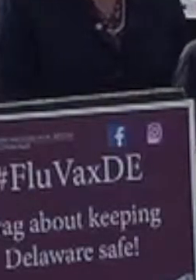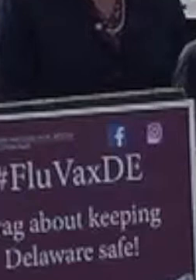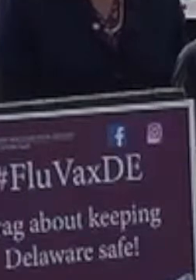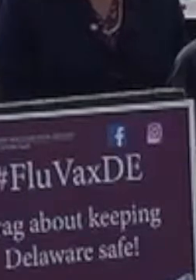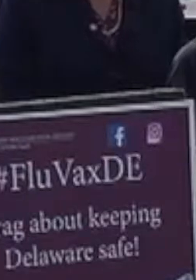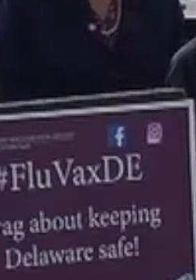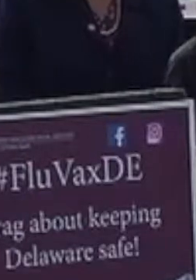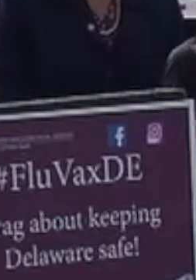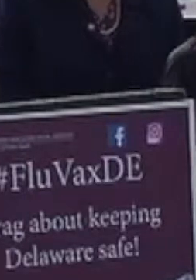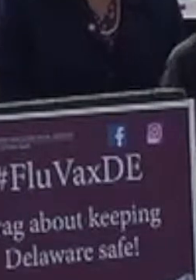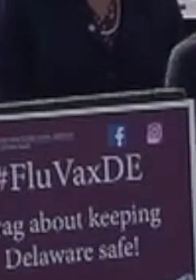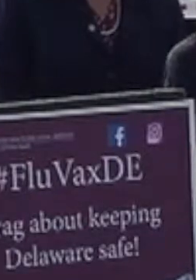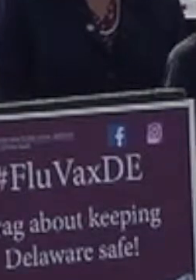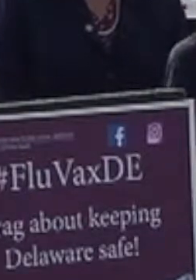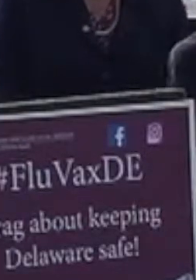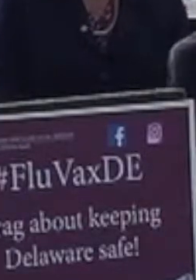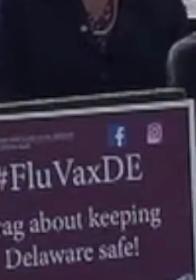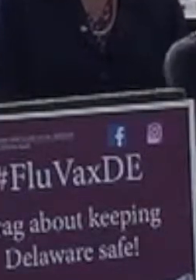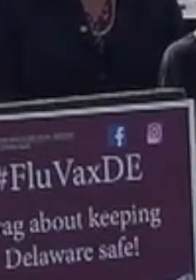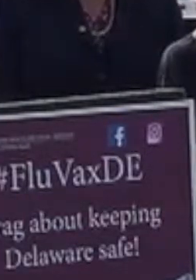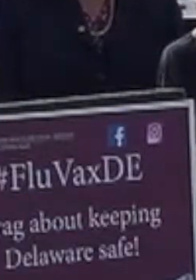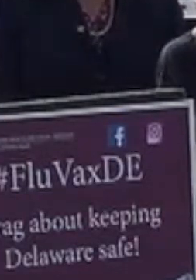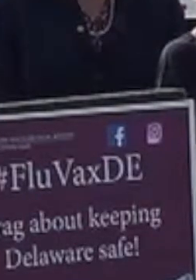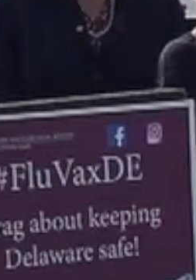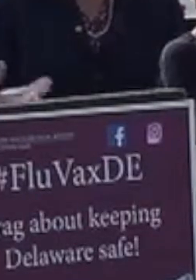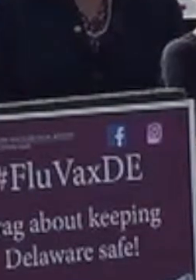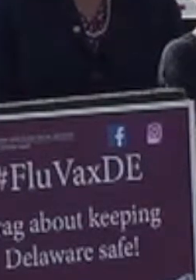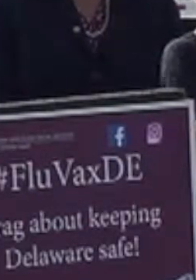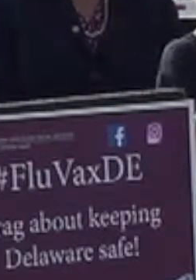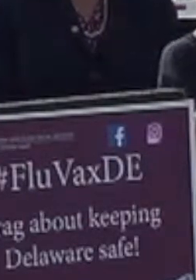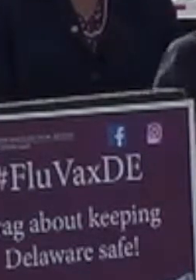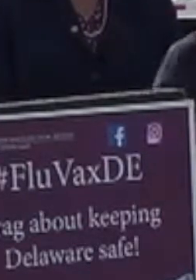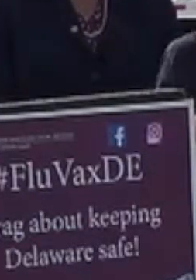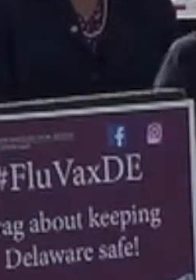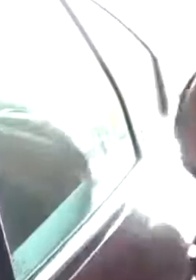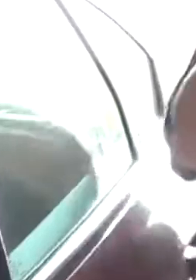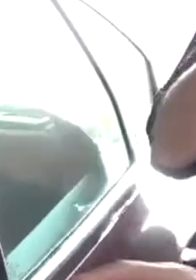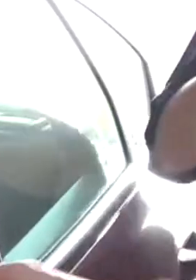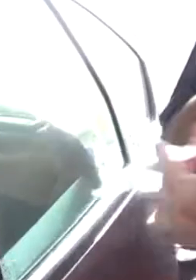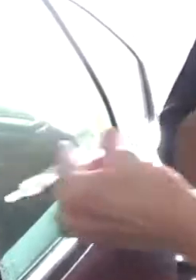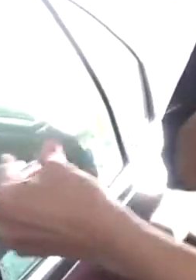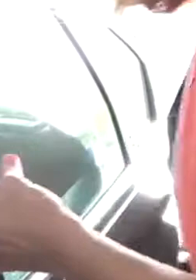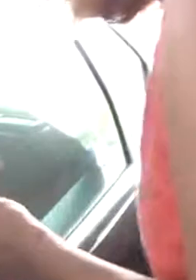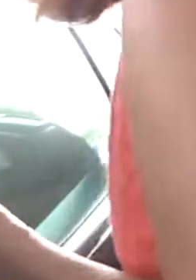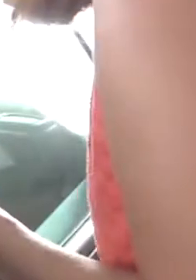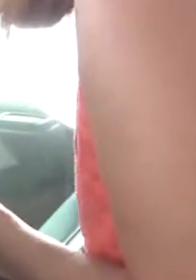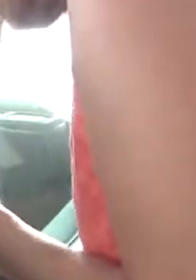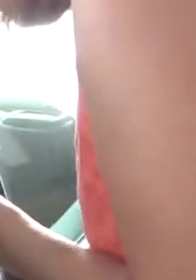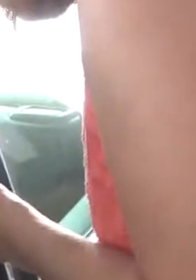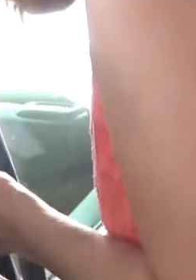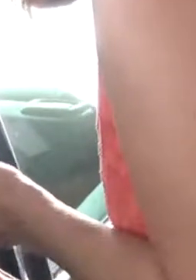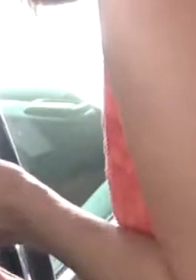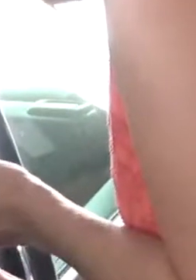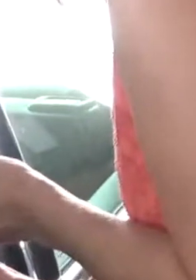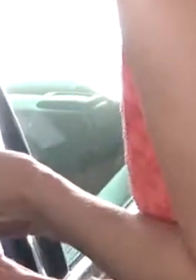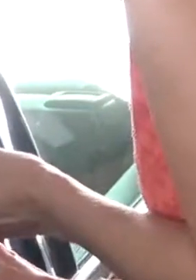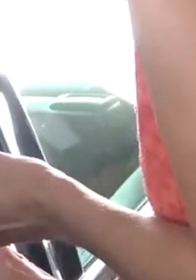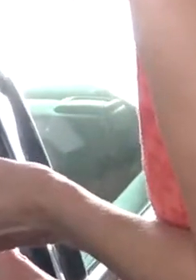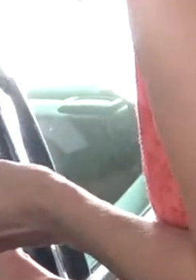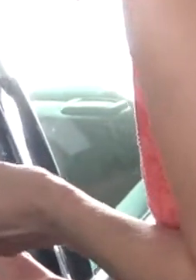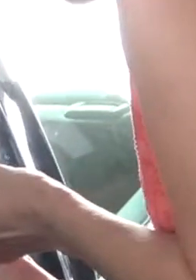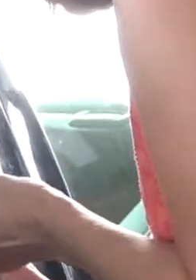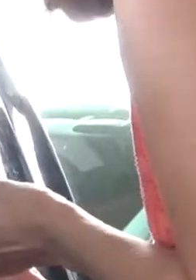today, it's free, it's accessible, there is no excuse not to come and have a vaccination at one of our